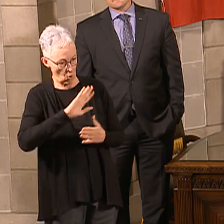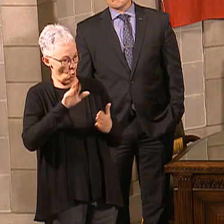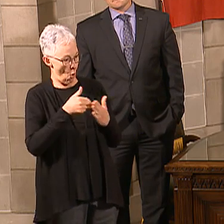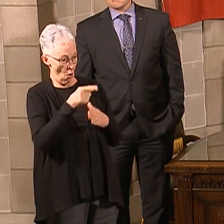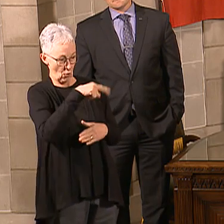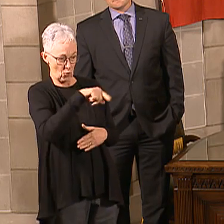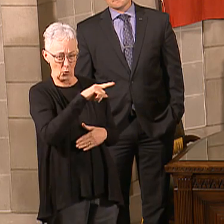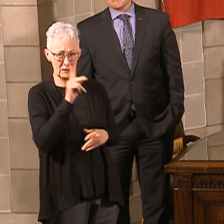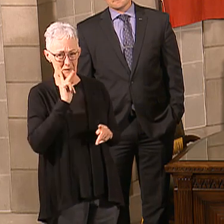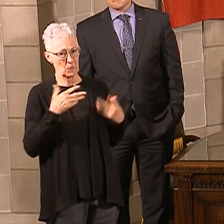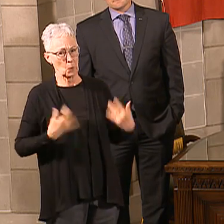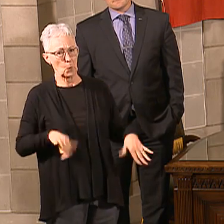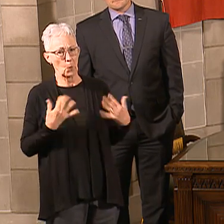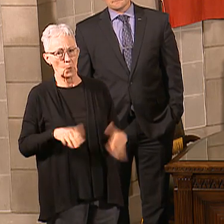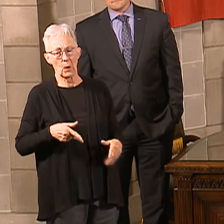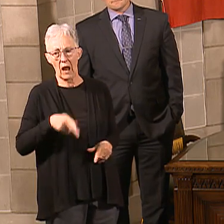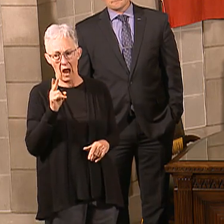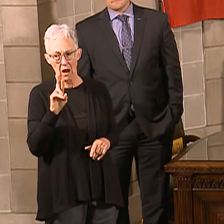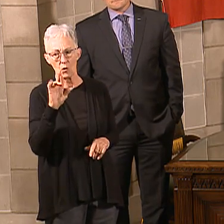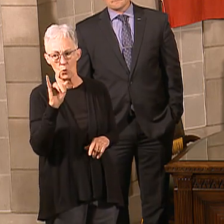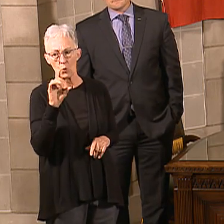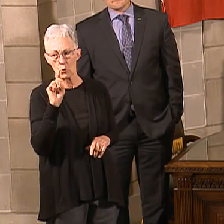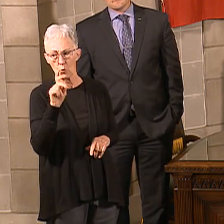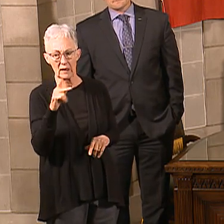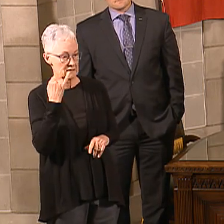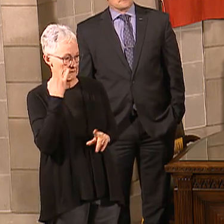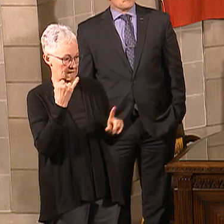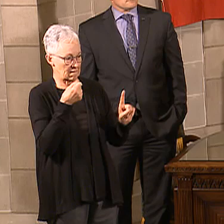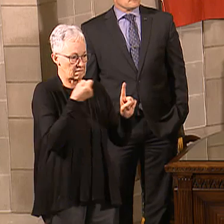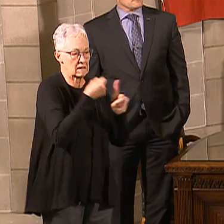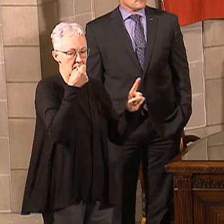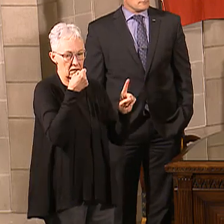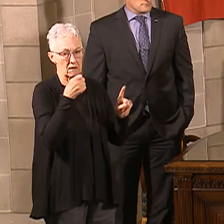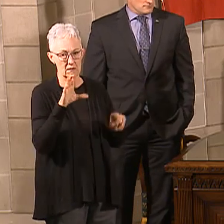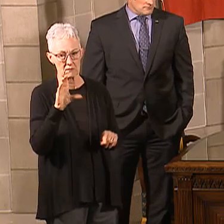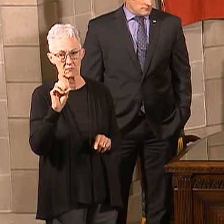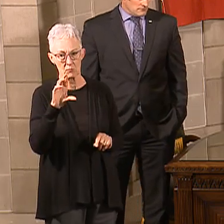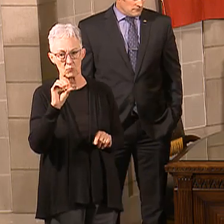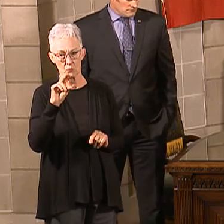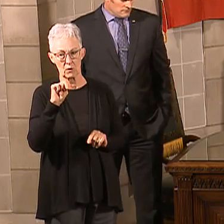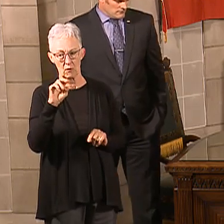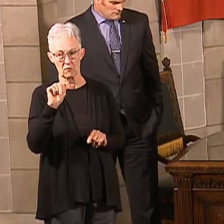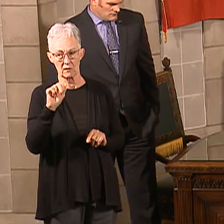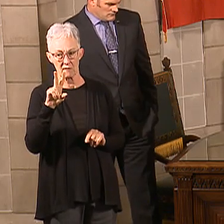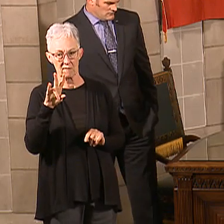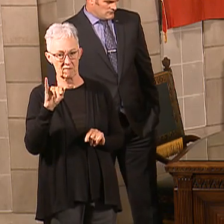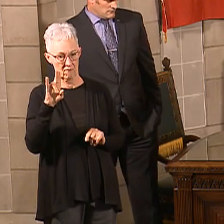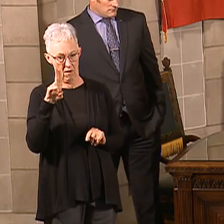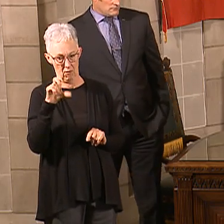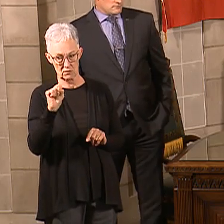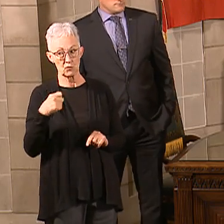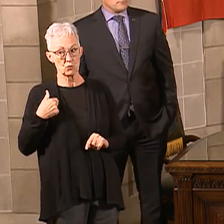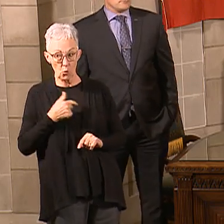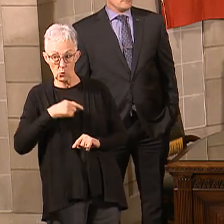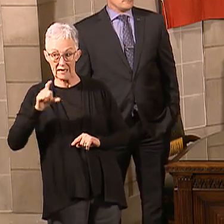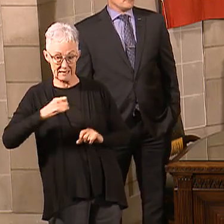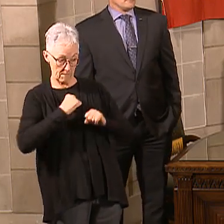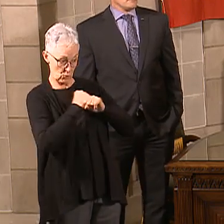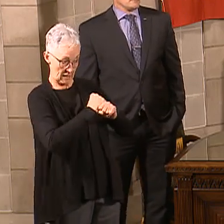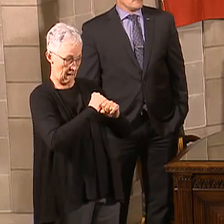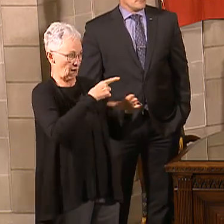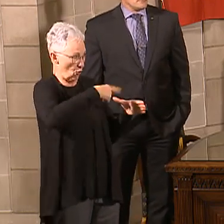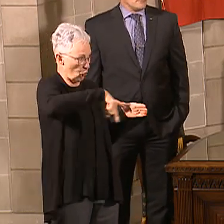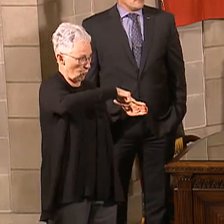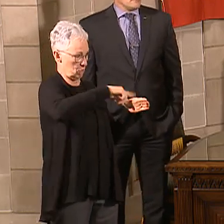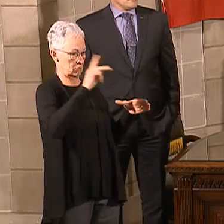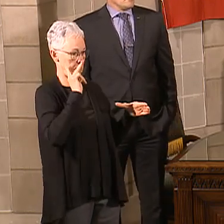seriousness of how that disease will impact you. So this is about protecting those folks and giving us at the time, at the state, to be able to ramp